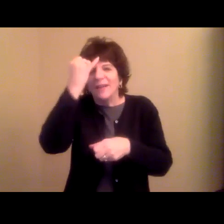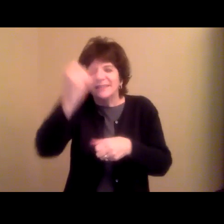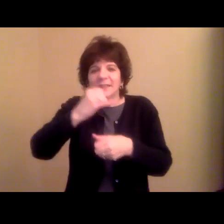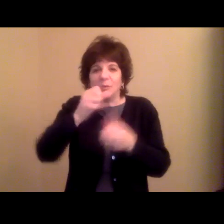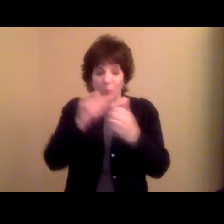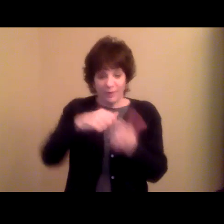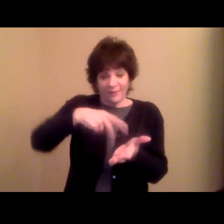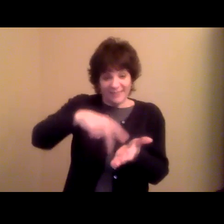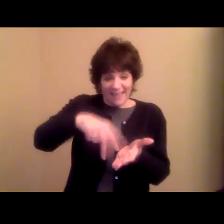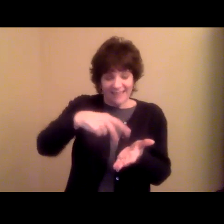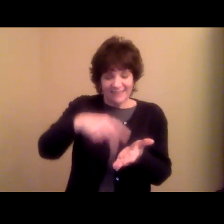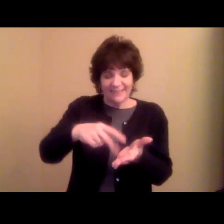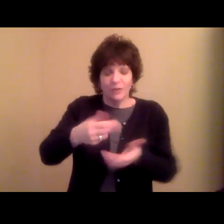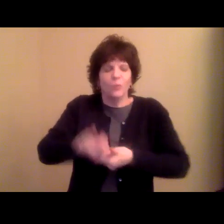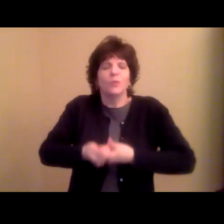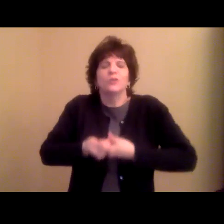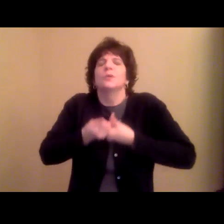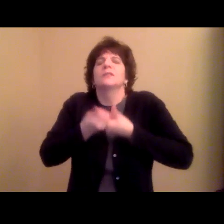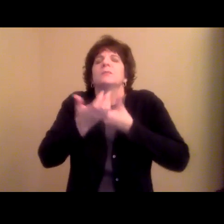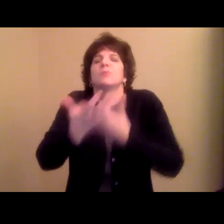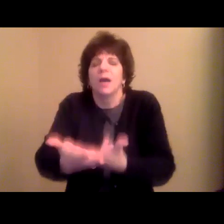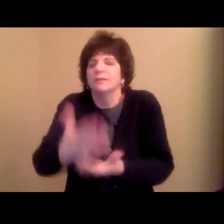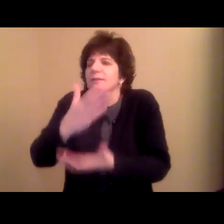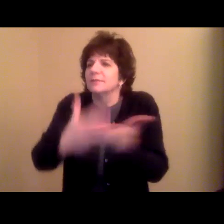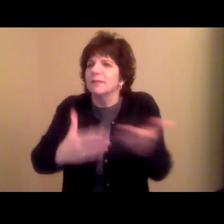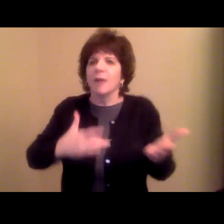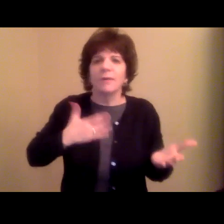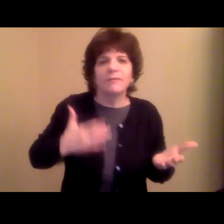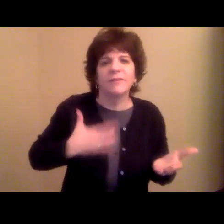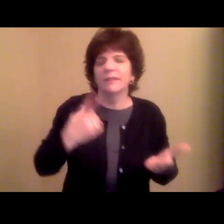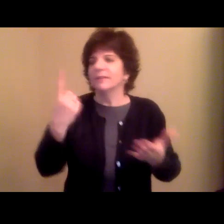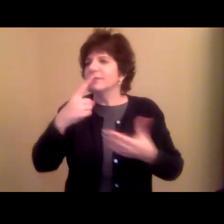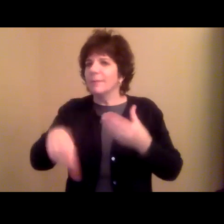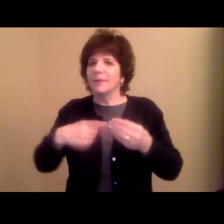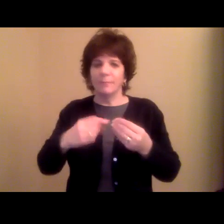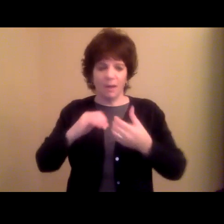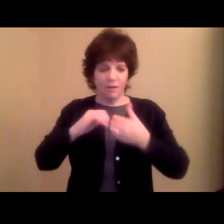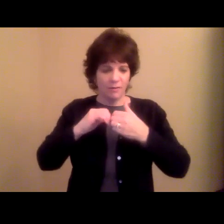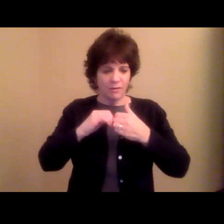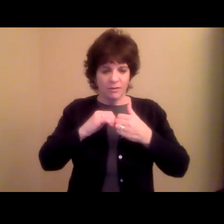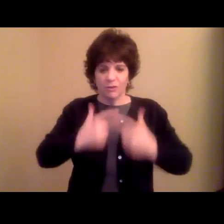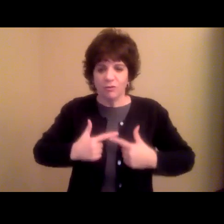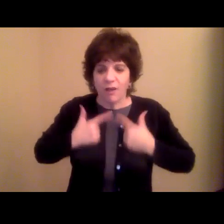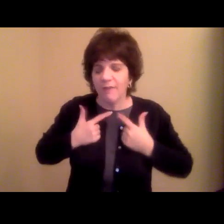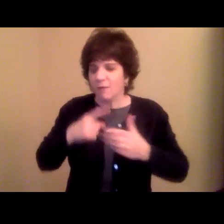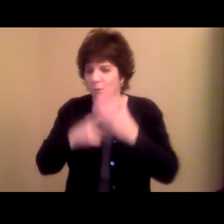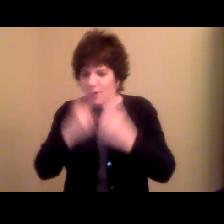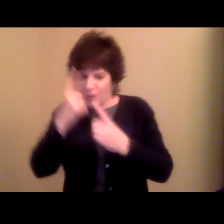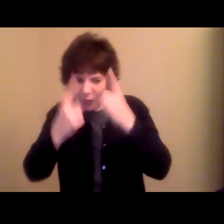dancing really is to express something, something about your feeling, something about what you